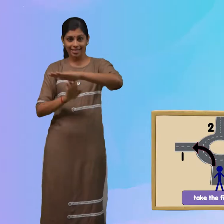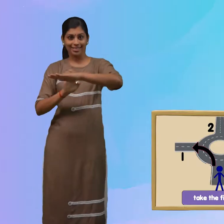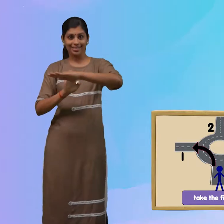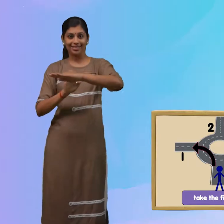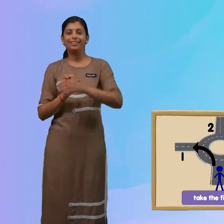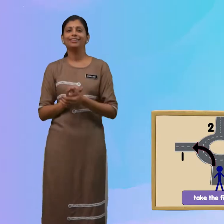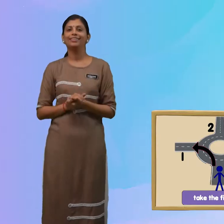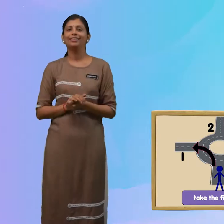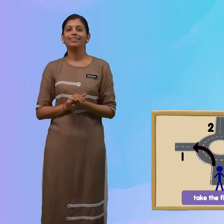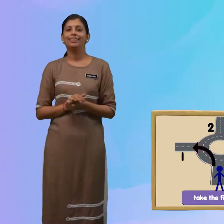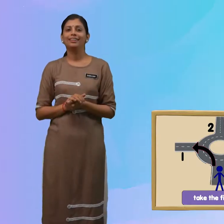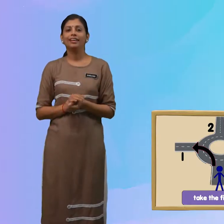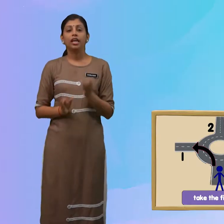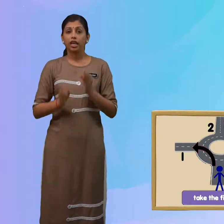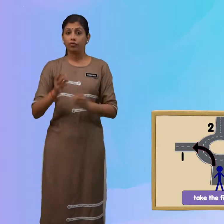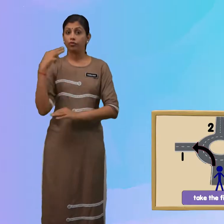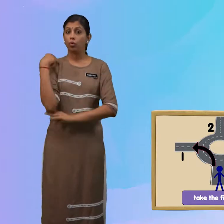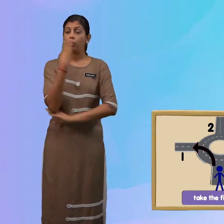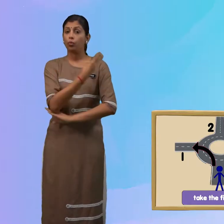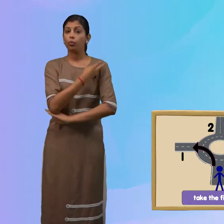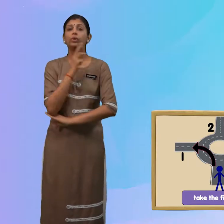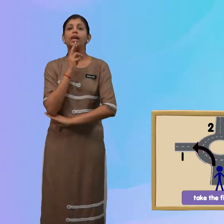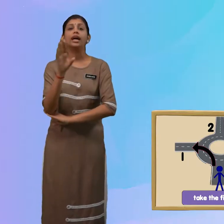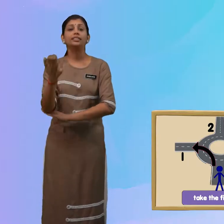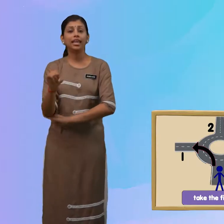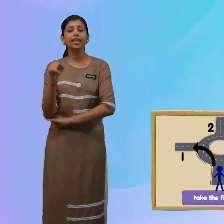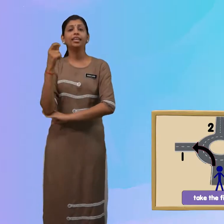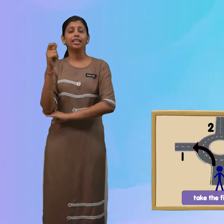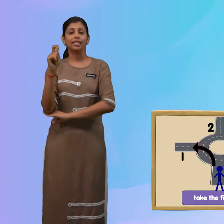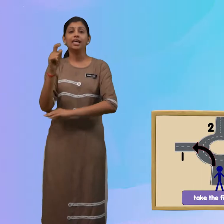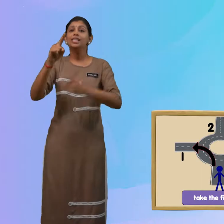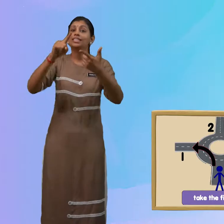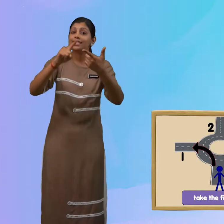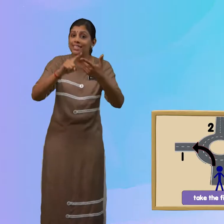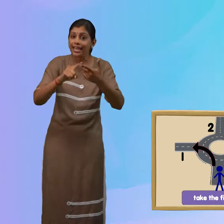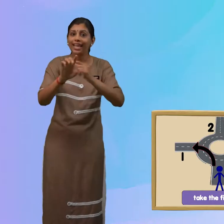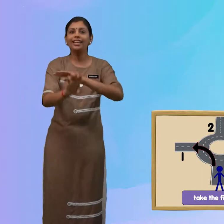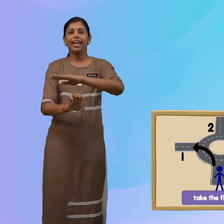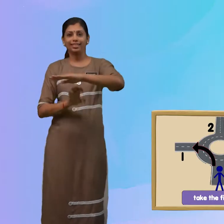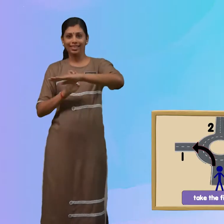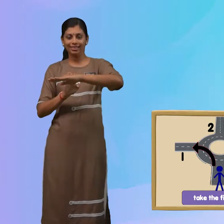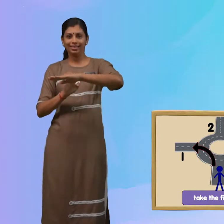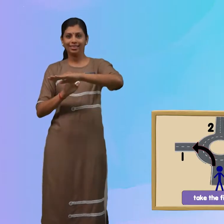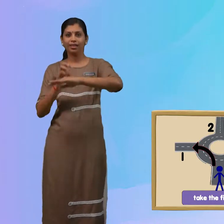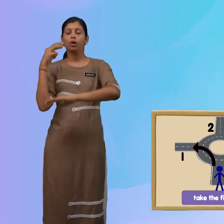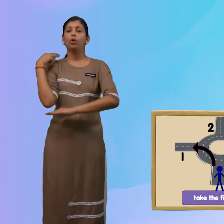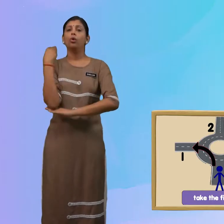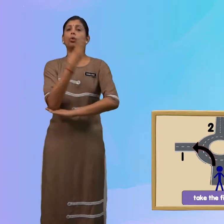exit. If we are taking the second exit,